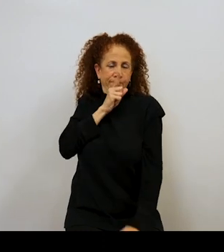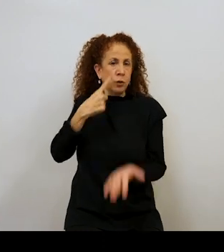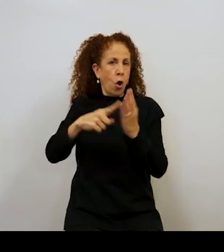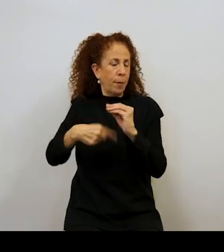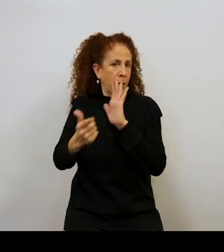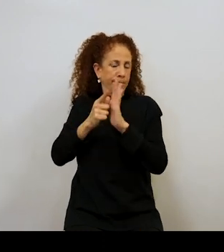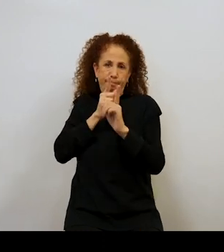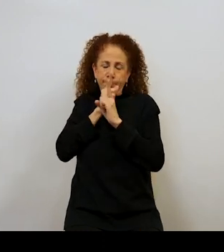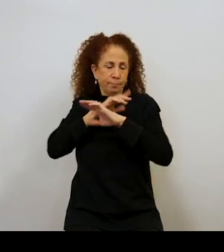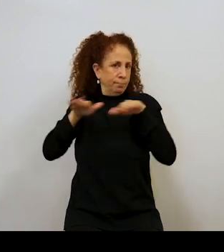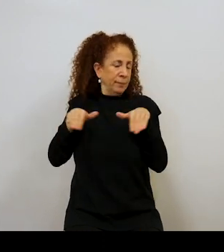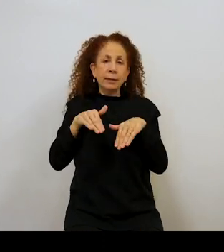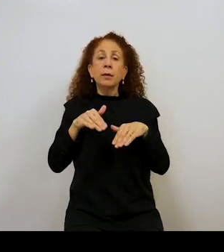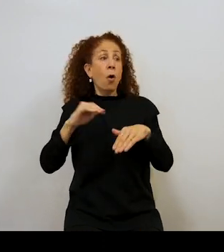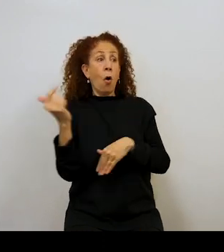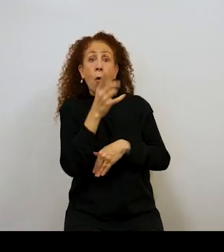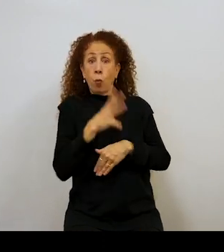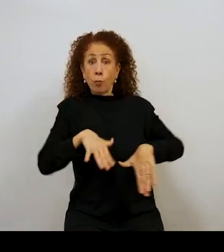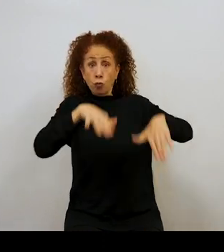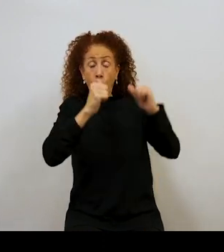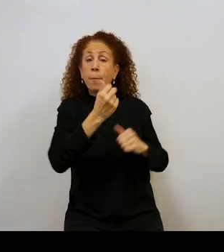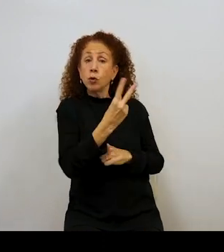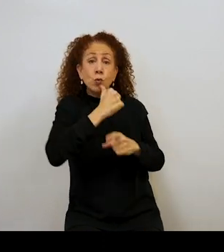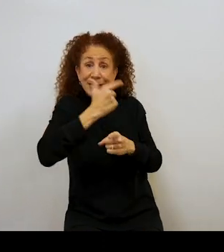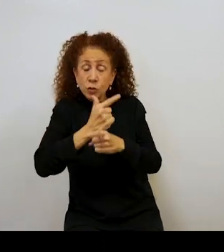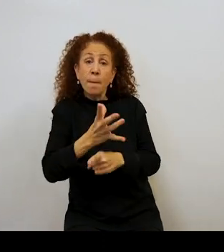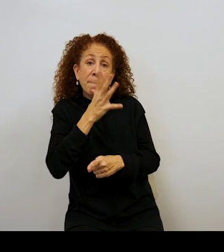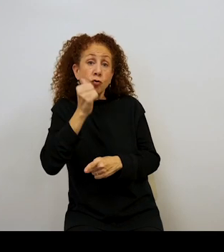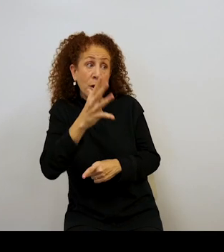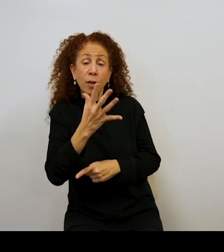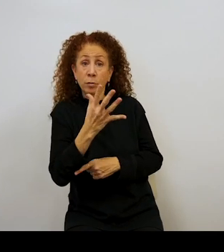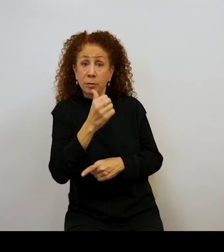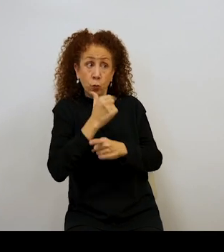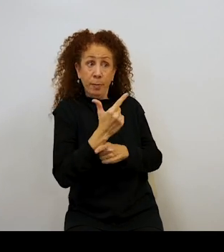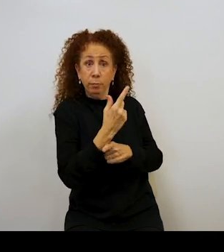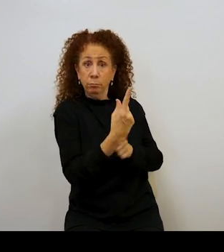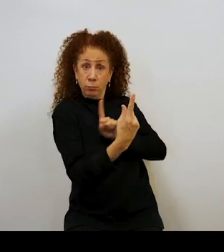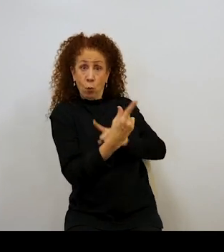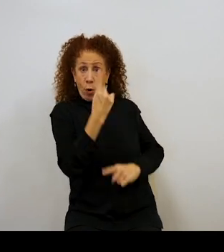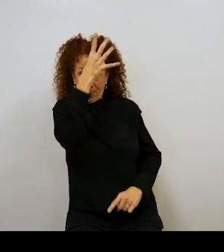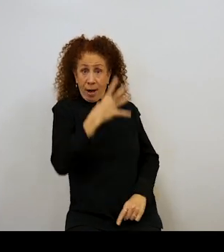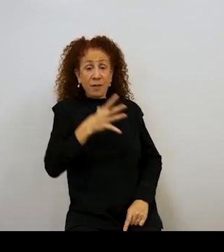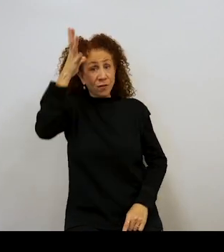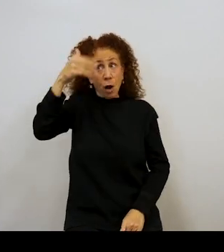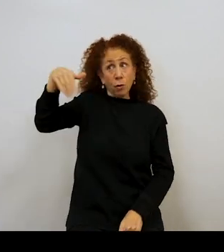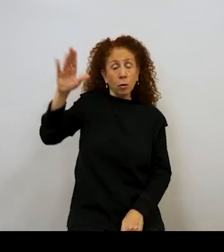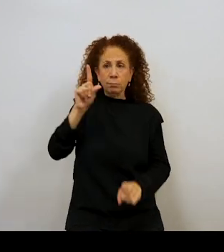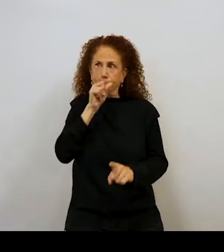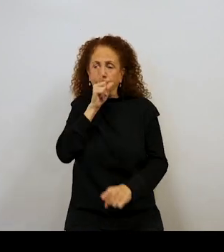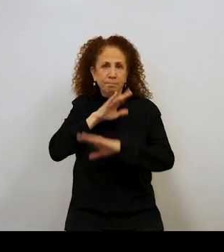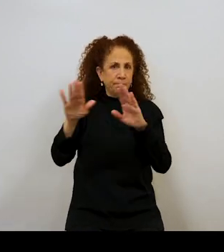about. He's grown up in a house of women, his two sisters, his mother and grandmother. And his father has always been